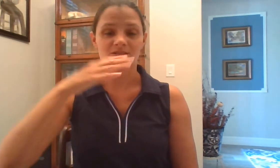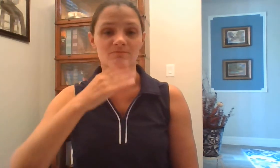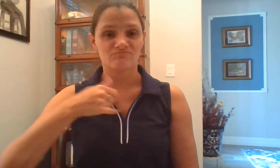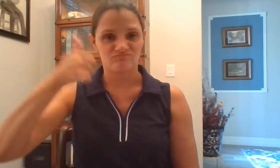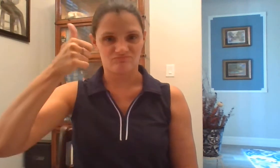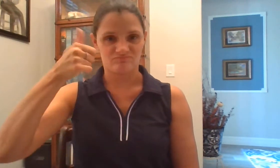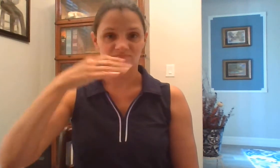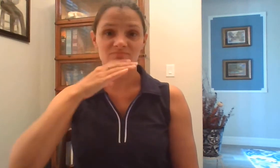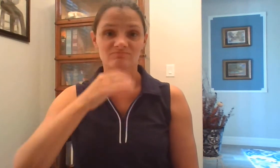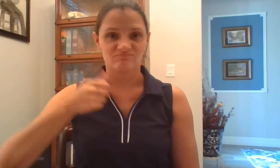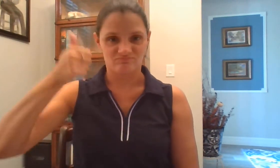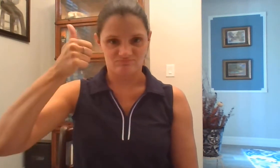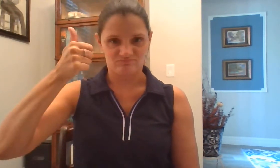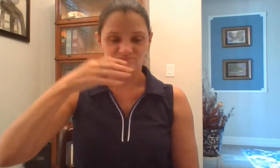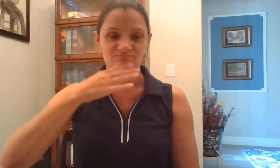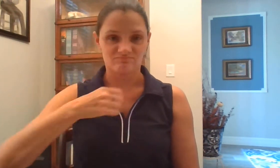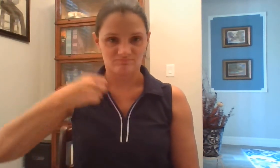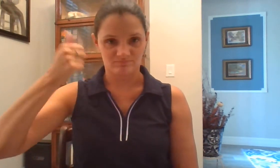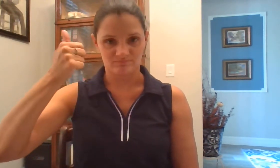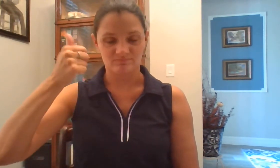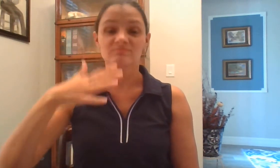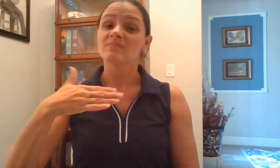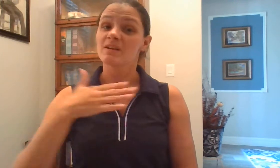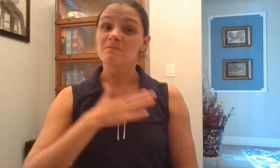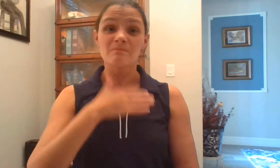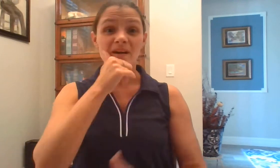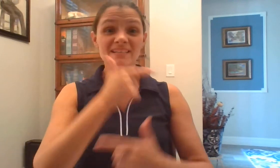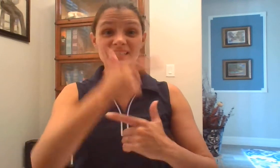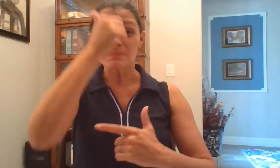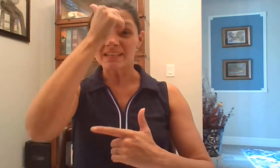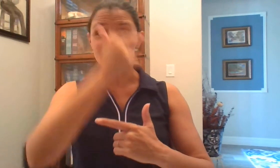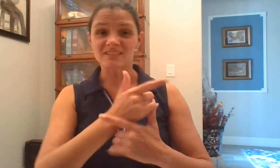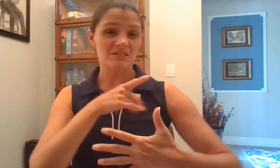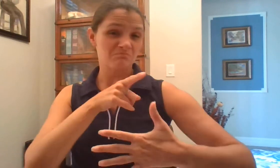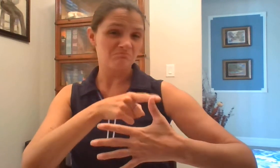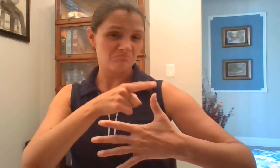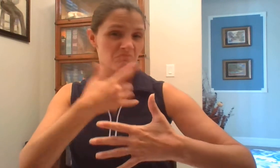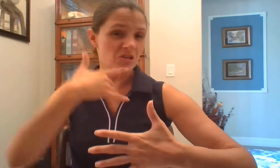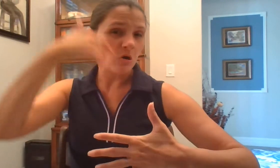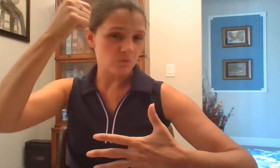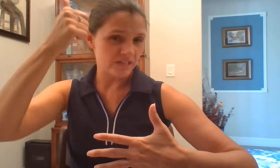my siblings the oldest